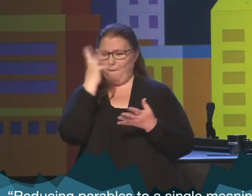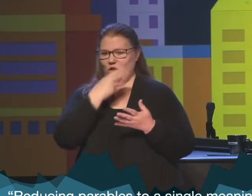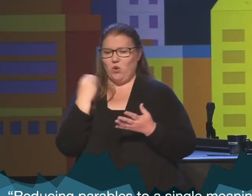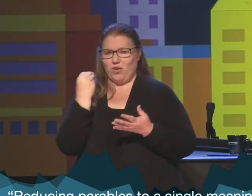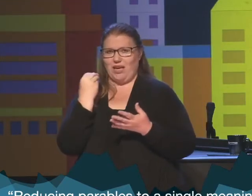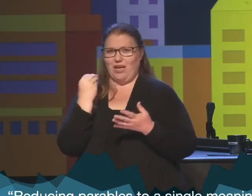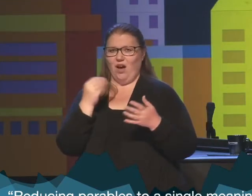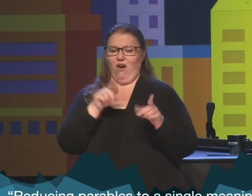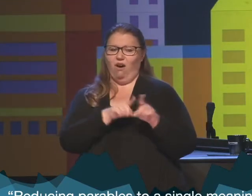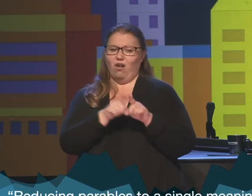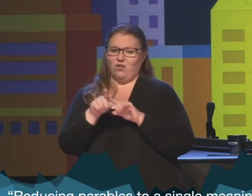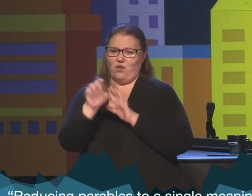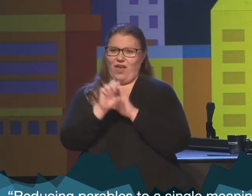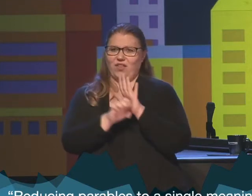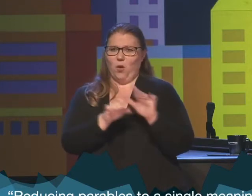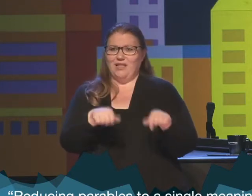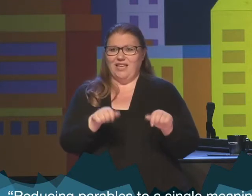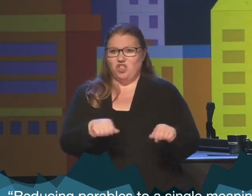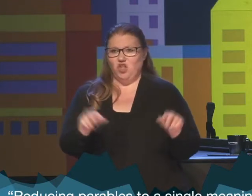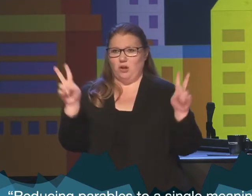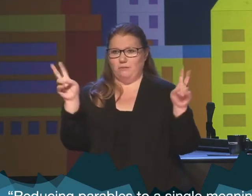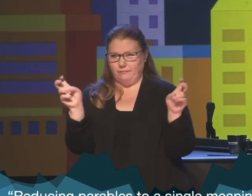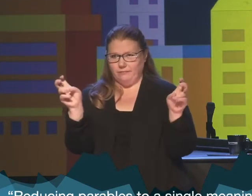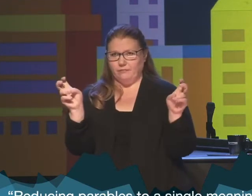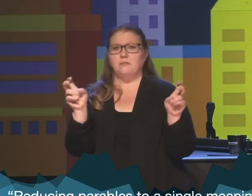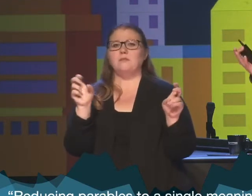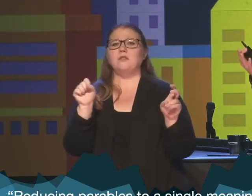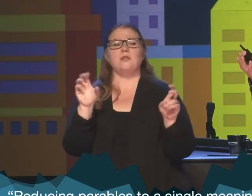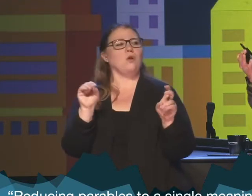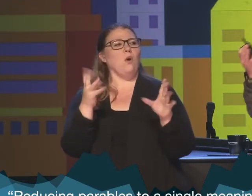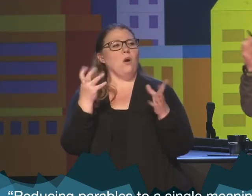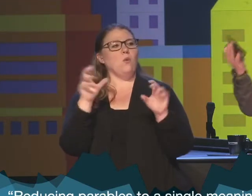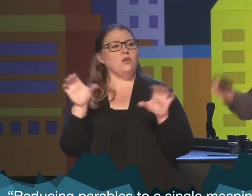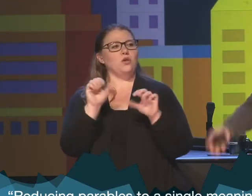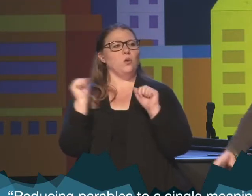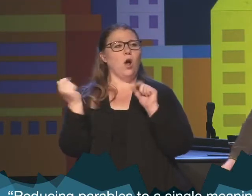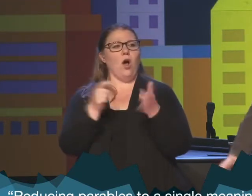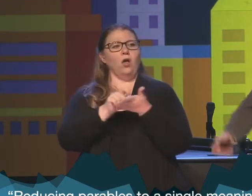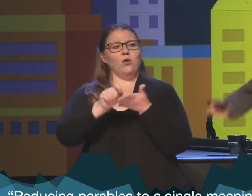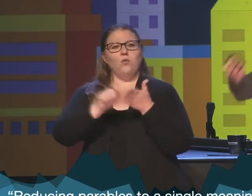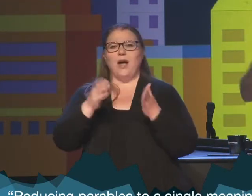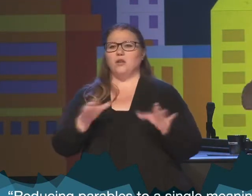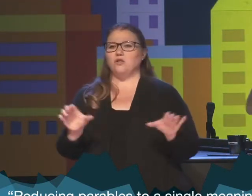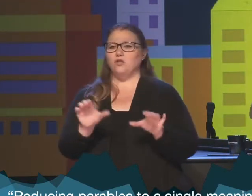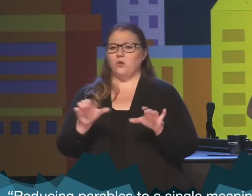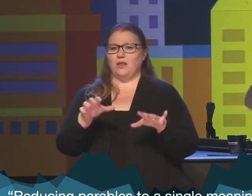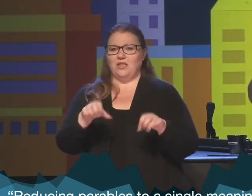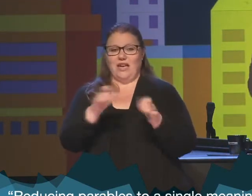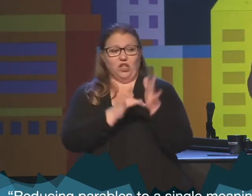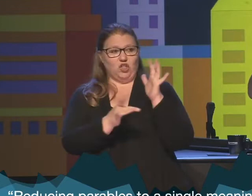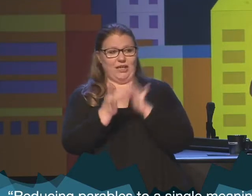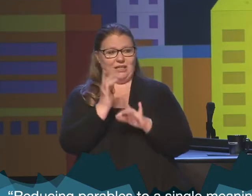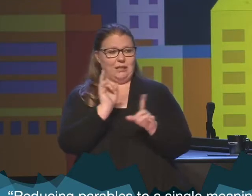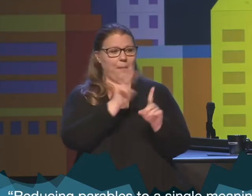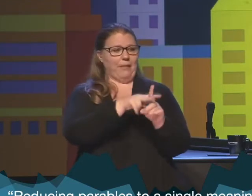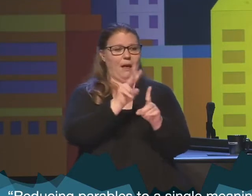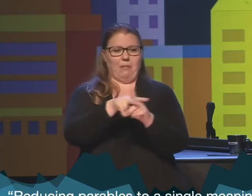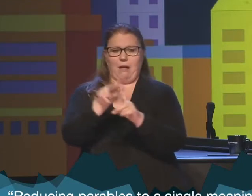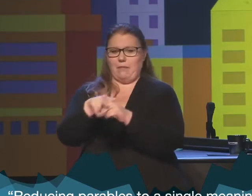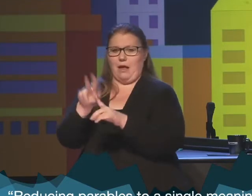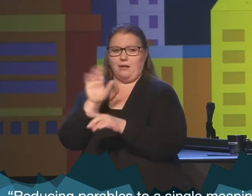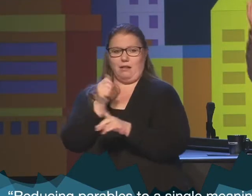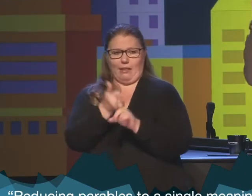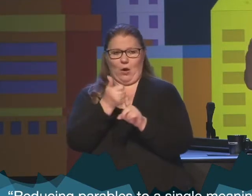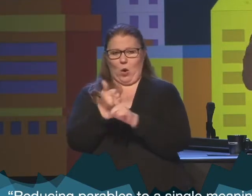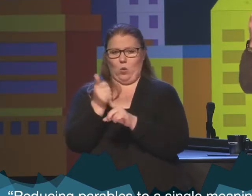ethical potential. So I want to do what I think all the Gospels writers are doing. They're taking Jesus and they're applying Jesus to their world.